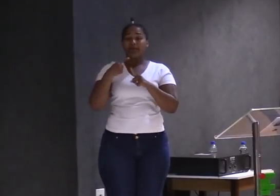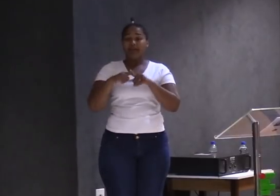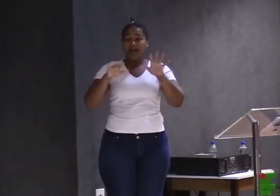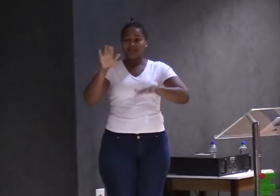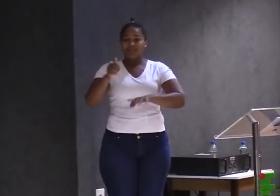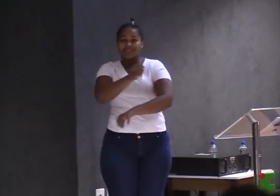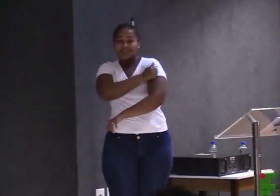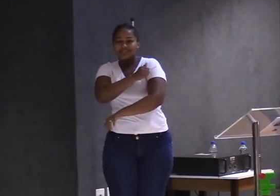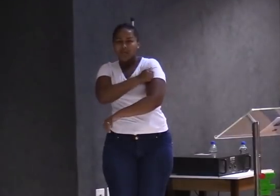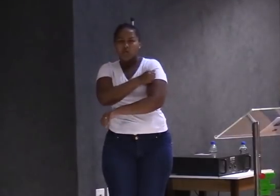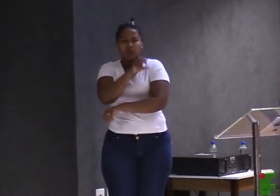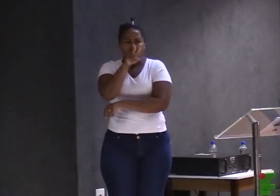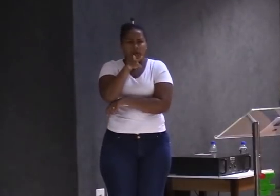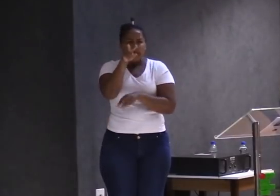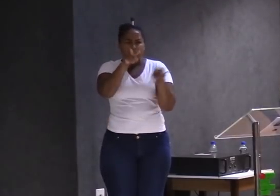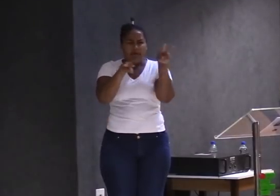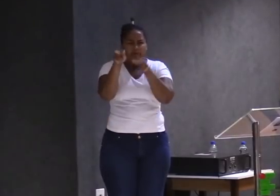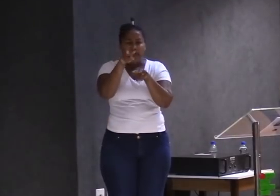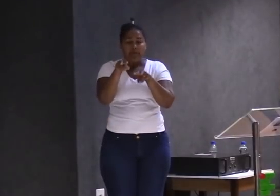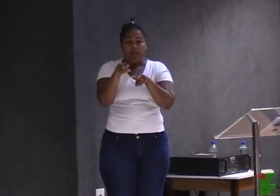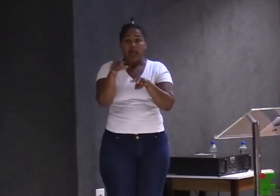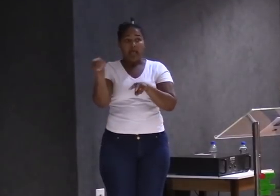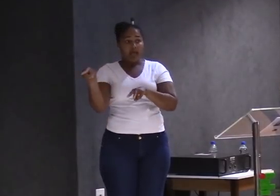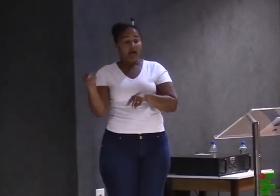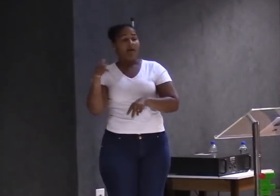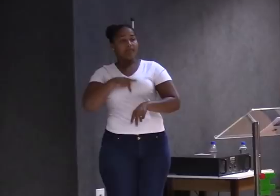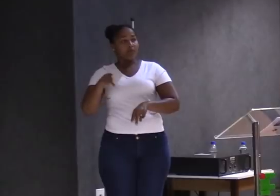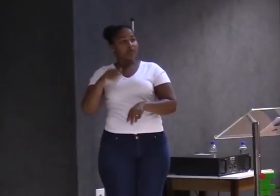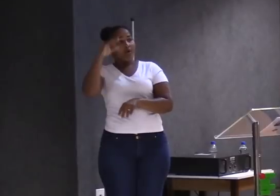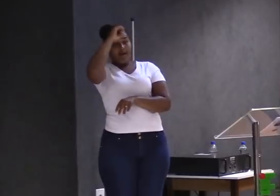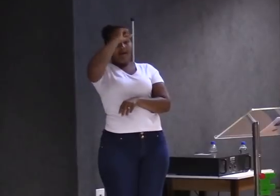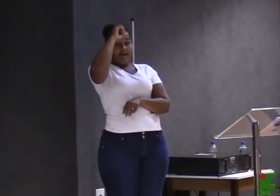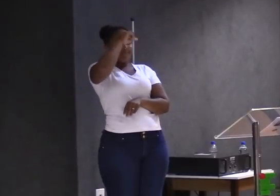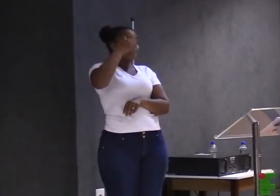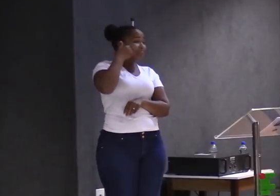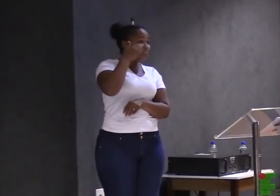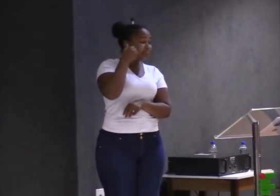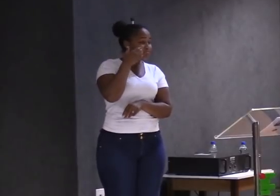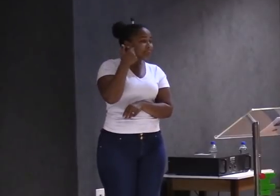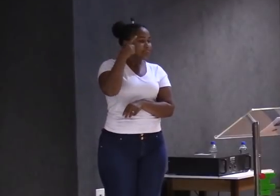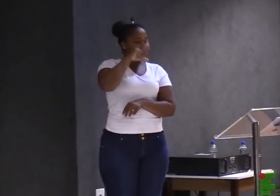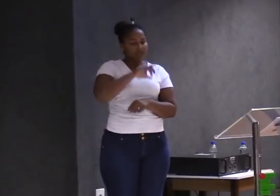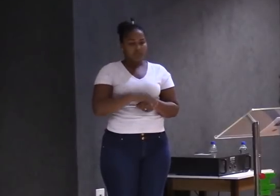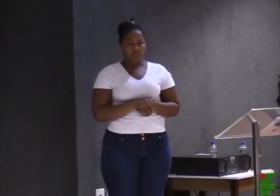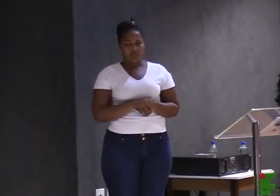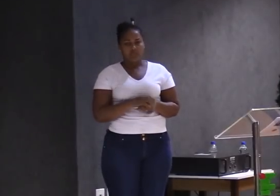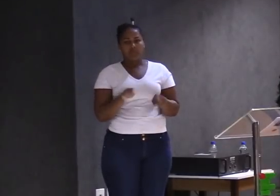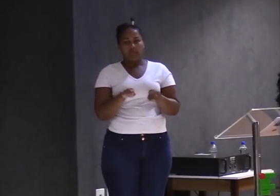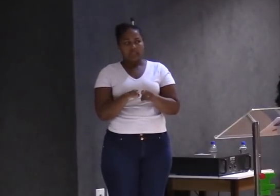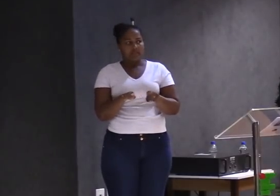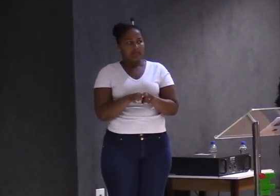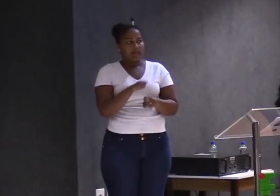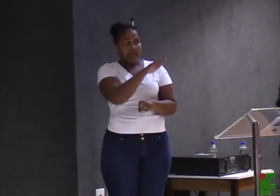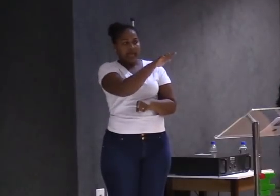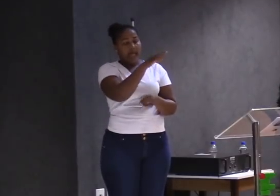E ela aprendeu bastante com os estudantes brasileiros na Finlândia, principalmente sobre o Brasil.